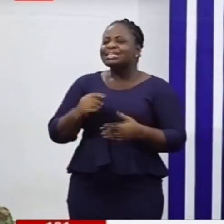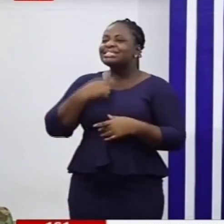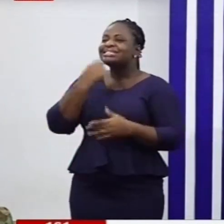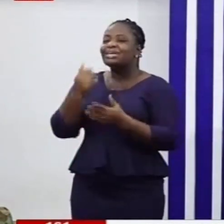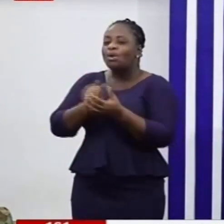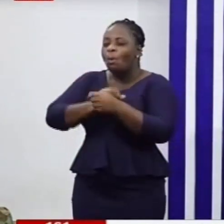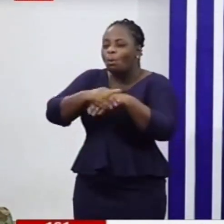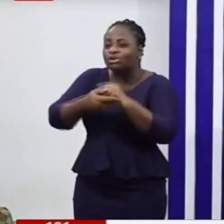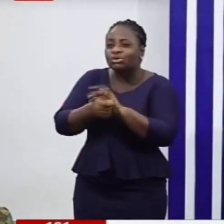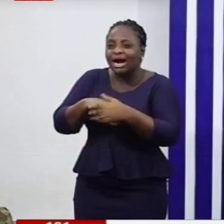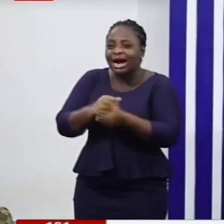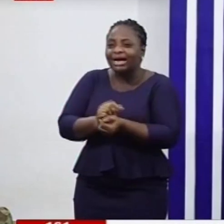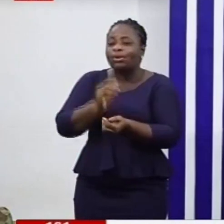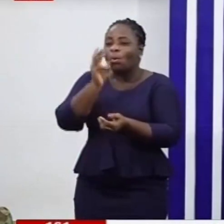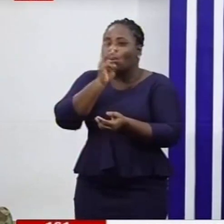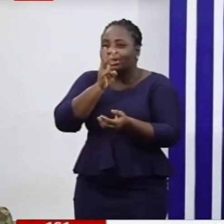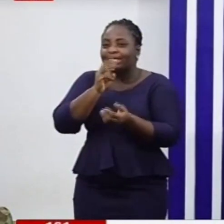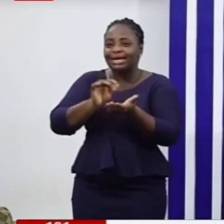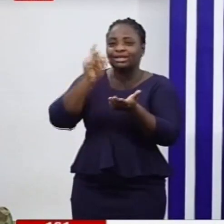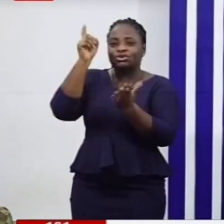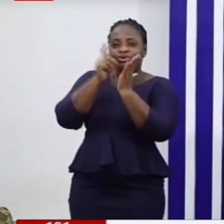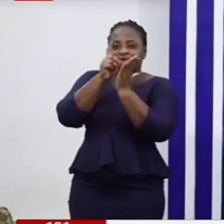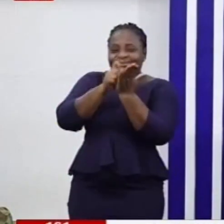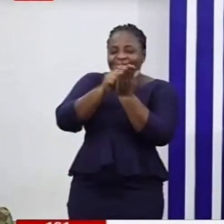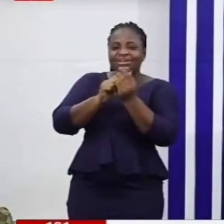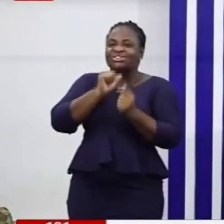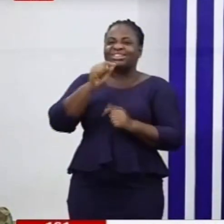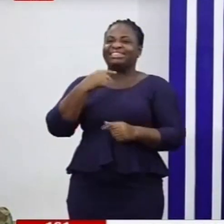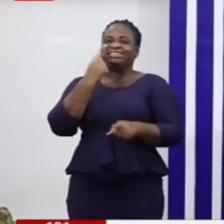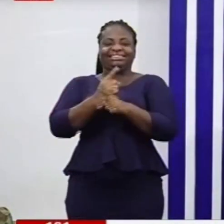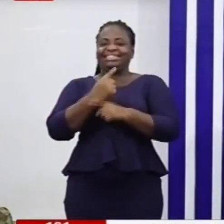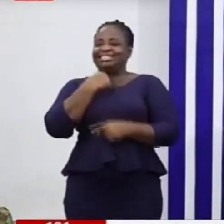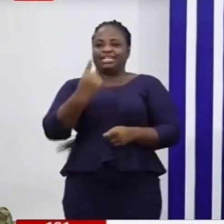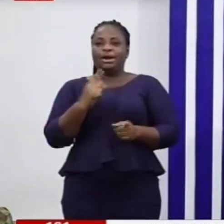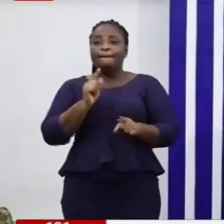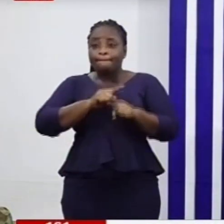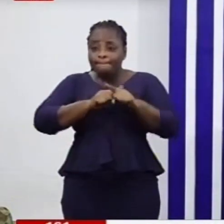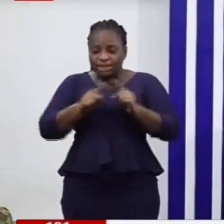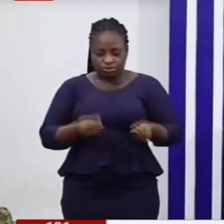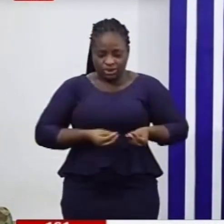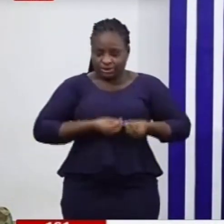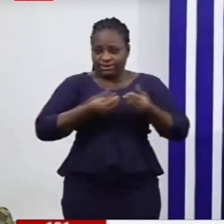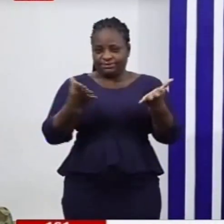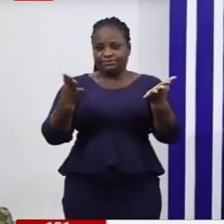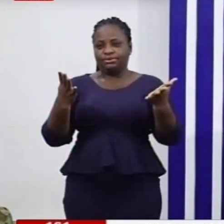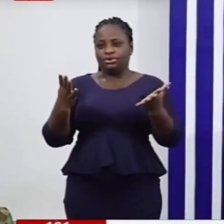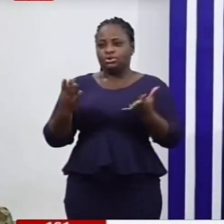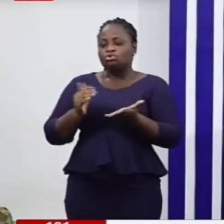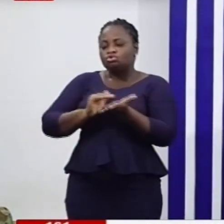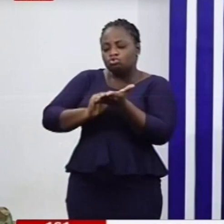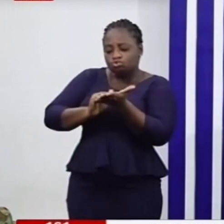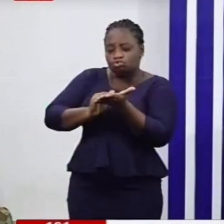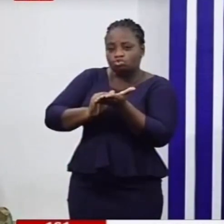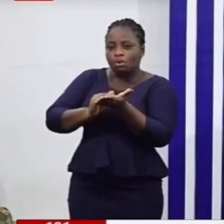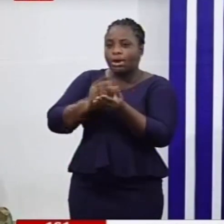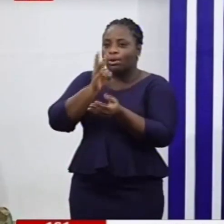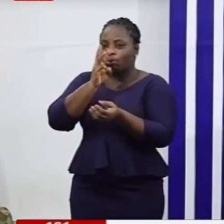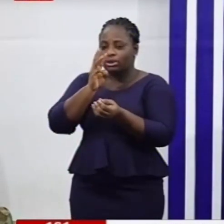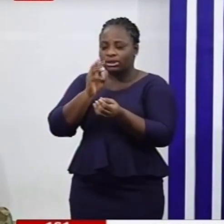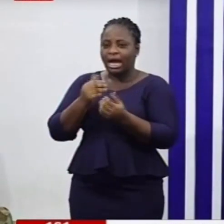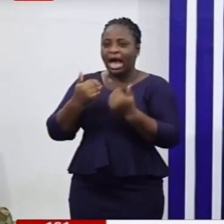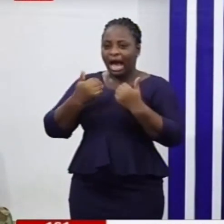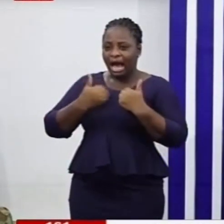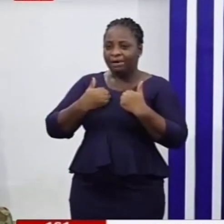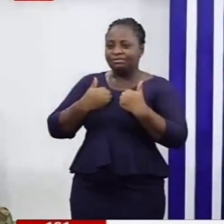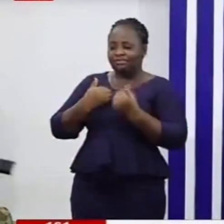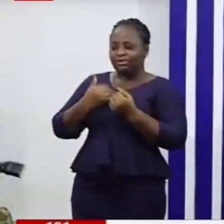hands with soap and water and use sanitizers, we are not just saying it in vain, but we are providing for them. We are going to give them soap and water also. There are Veronica buckets on